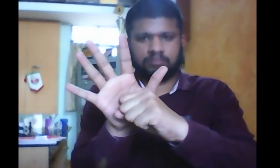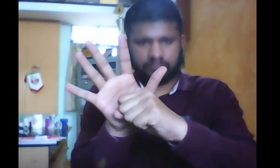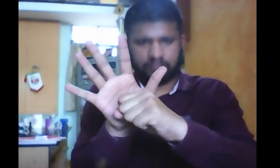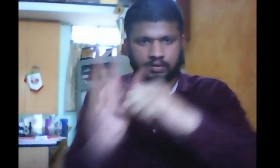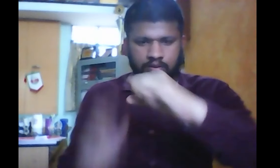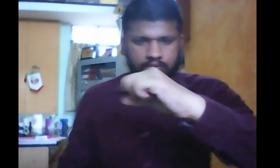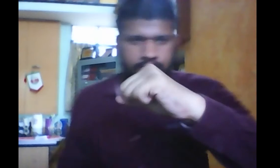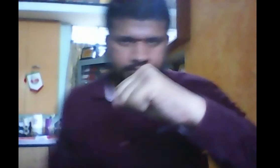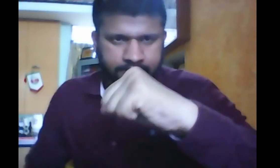This is hand for Corona.